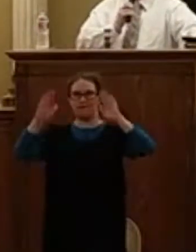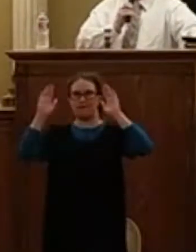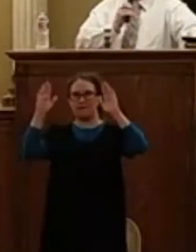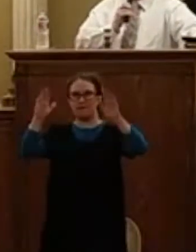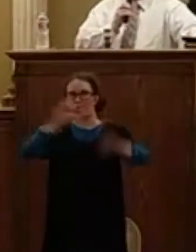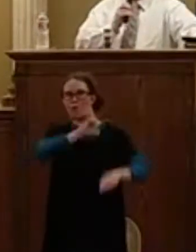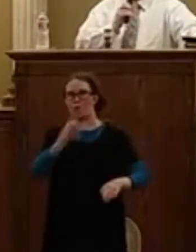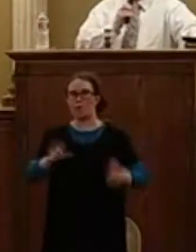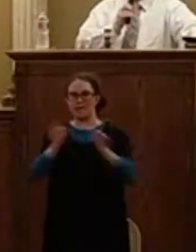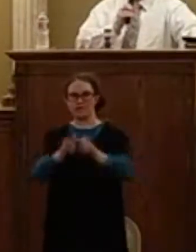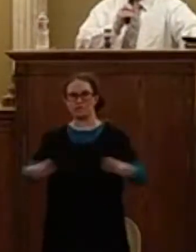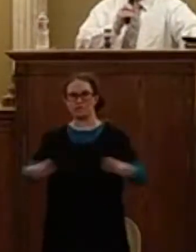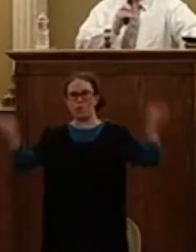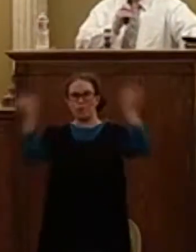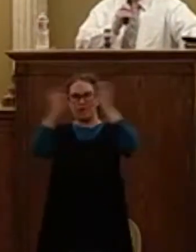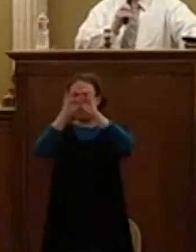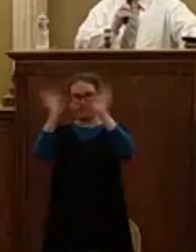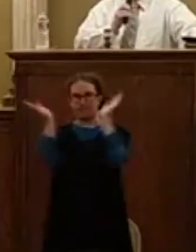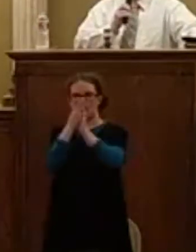the Lord with his word.